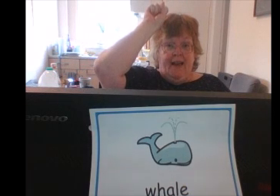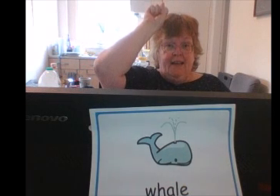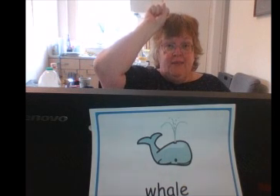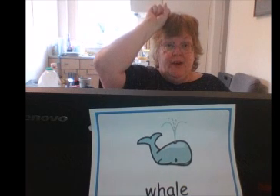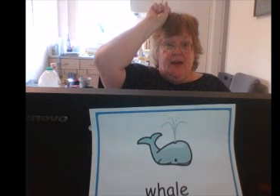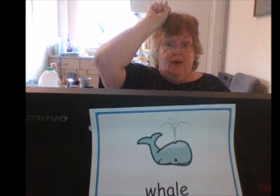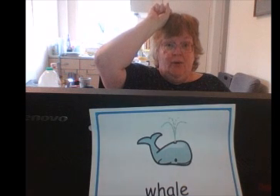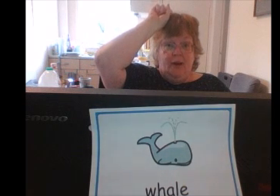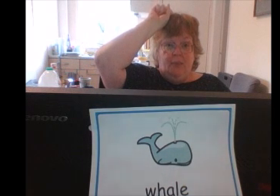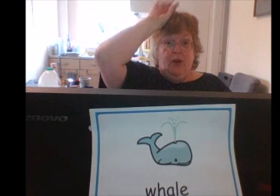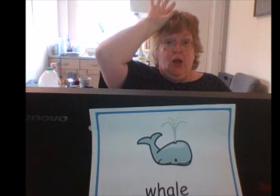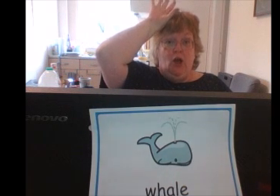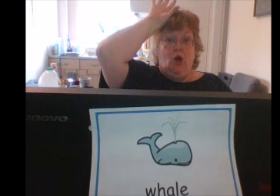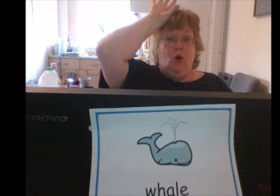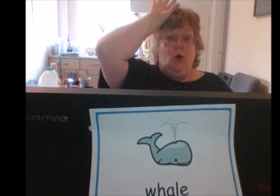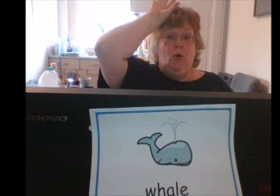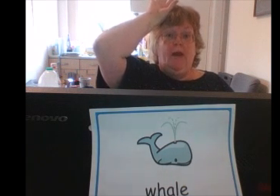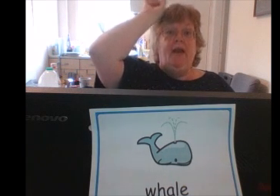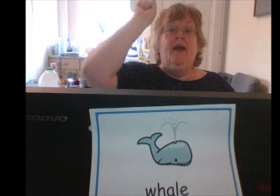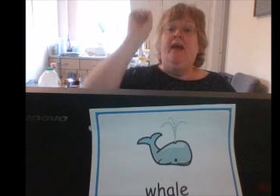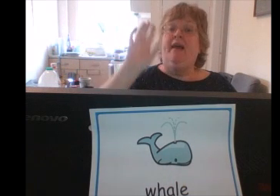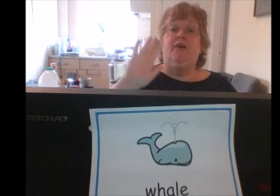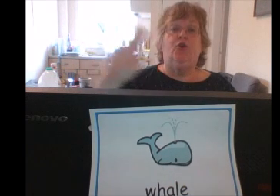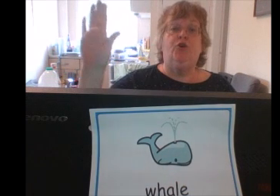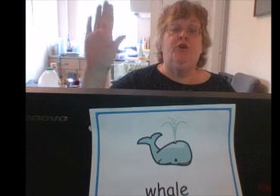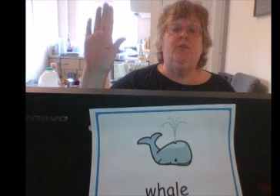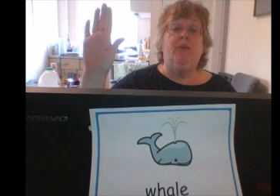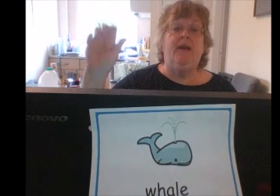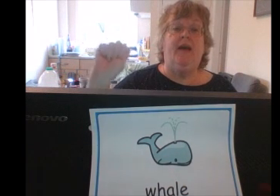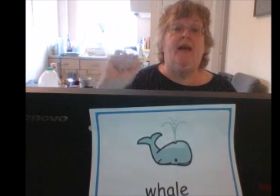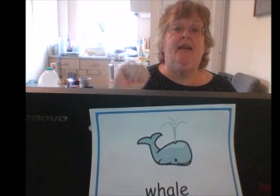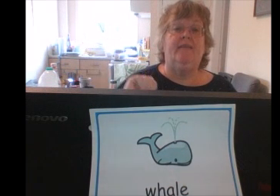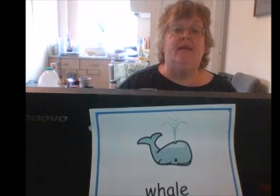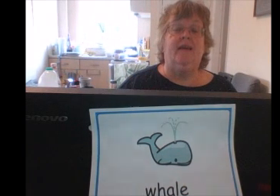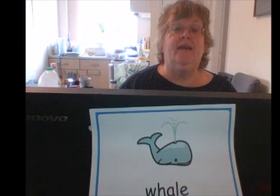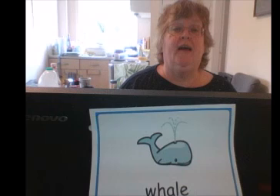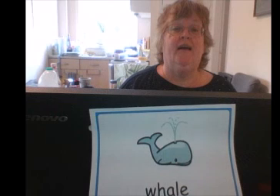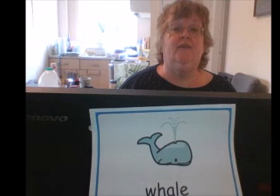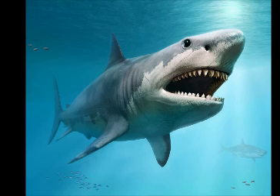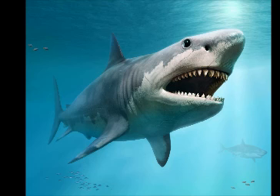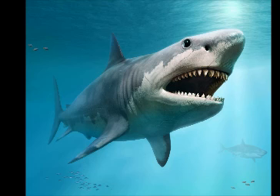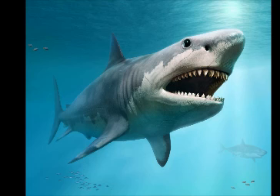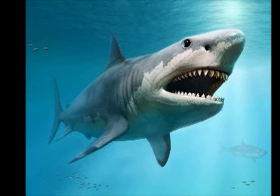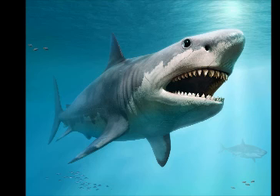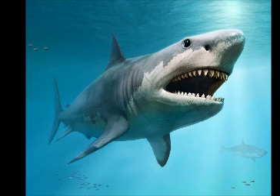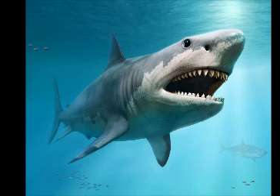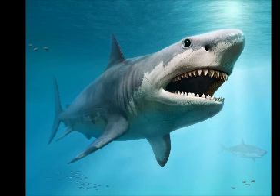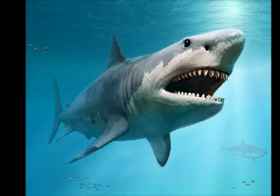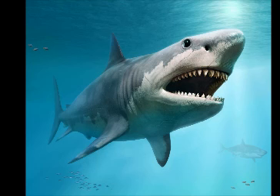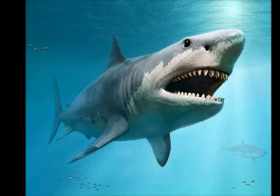is very blowy. It couldn't be anything else.